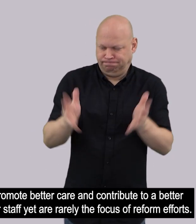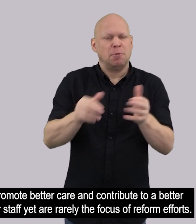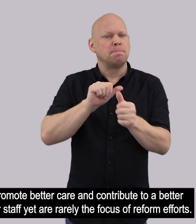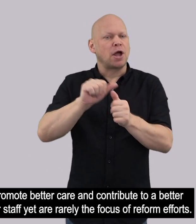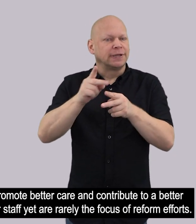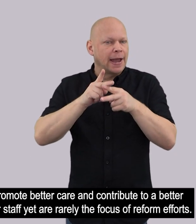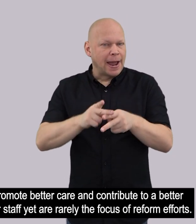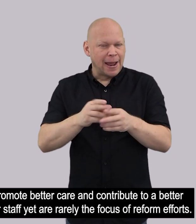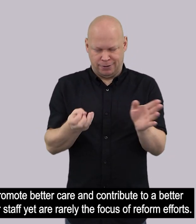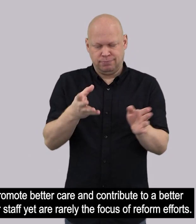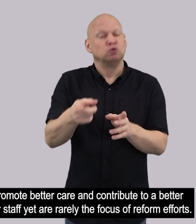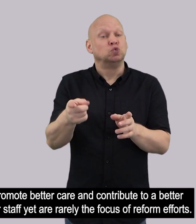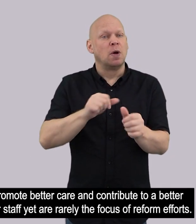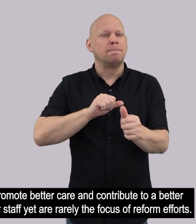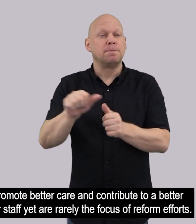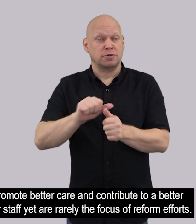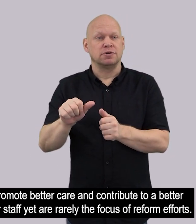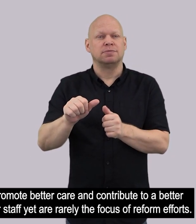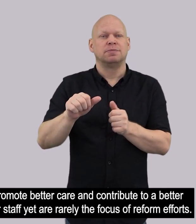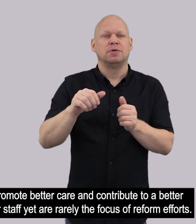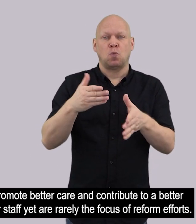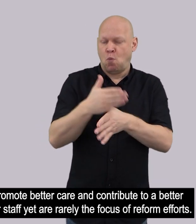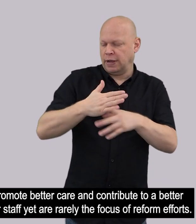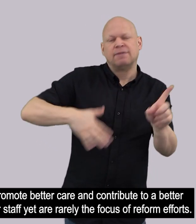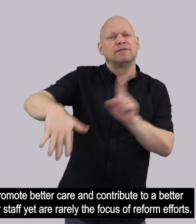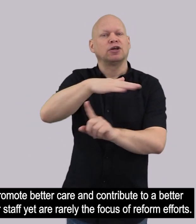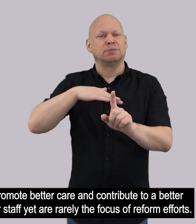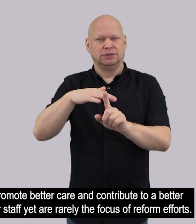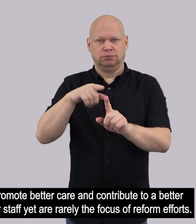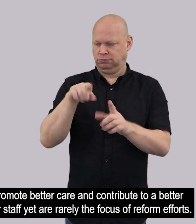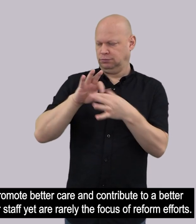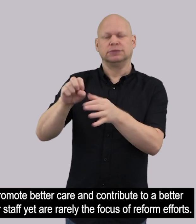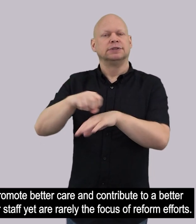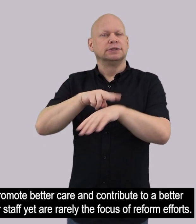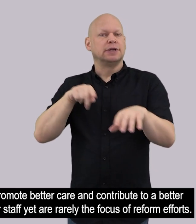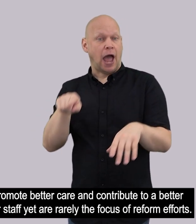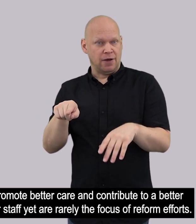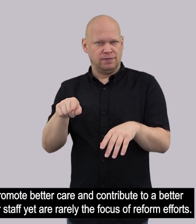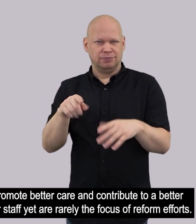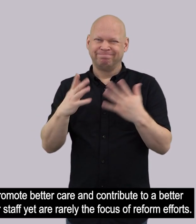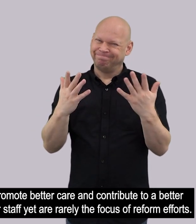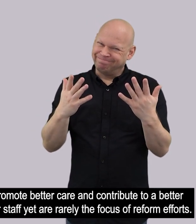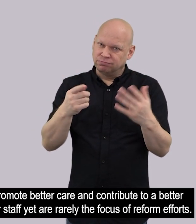inequalities, promote better care, and contribute to a better working environment for staff, yet are rarely the focus of reform efforts.